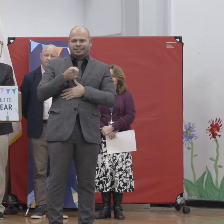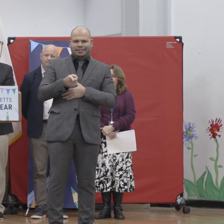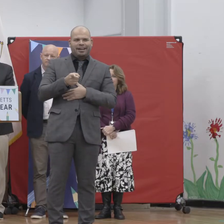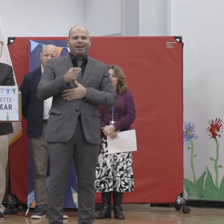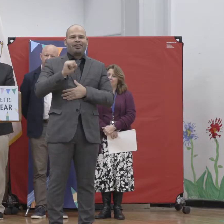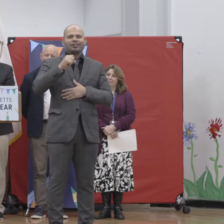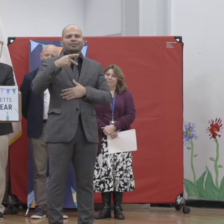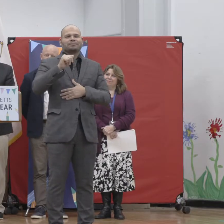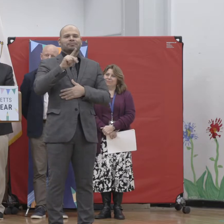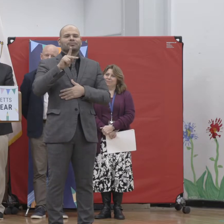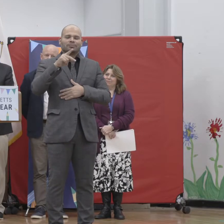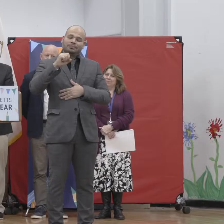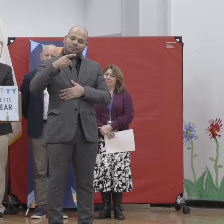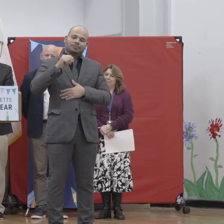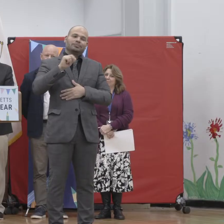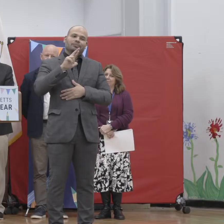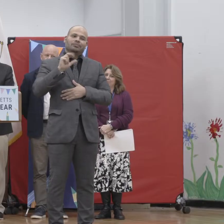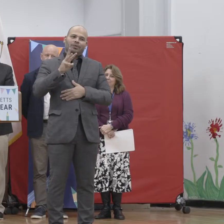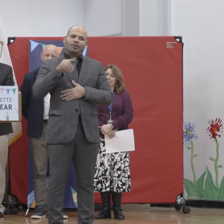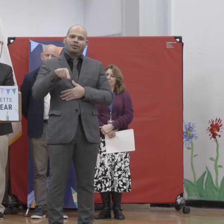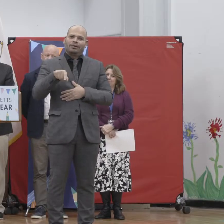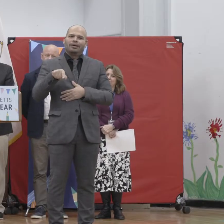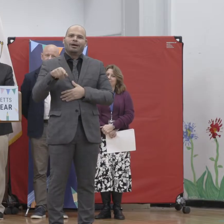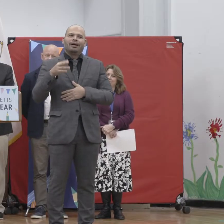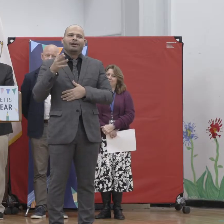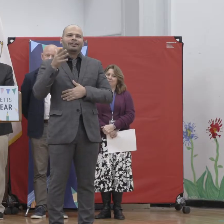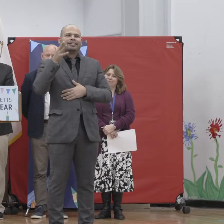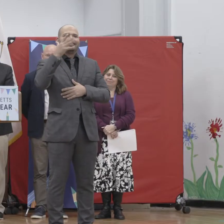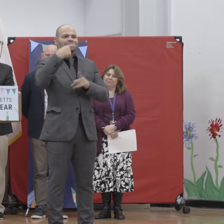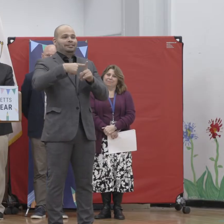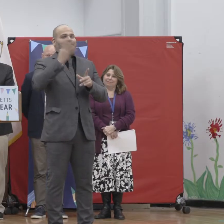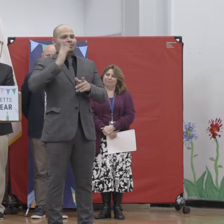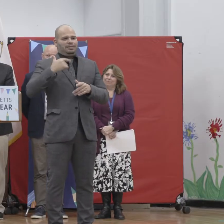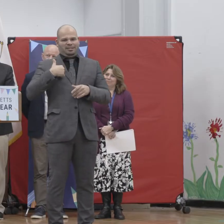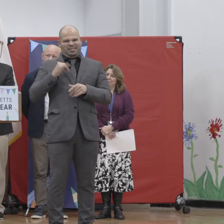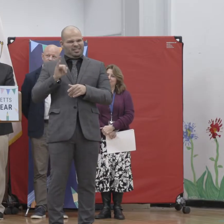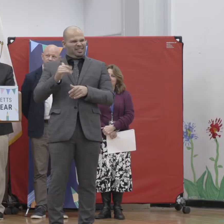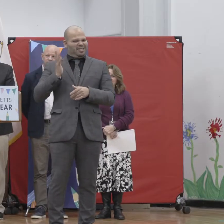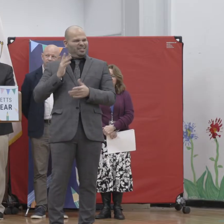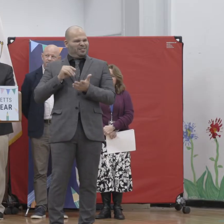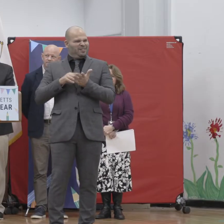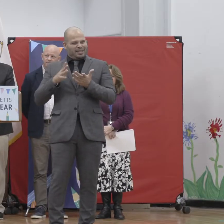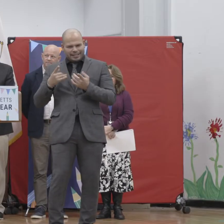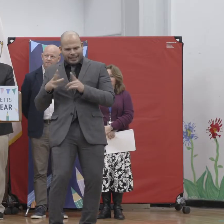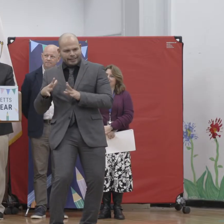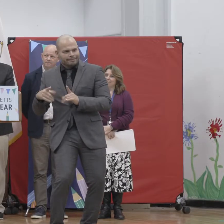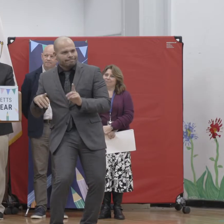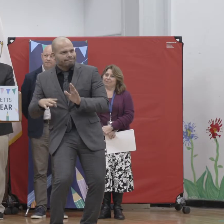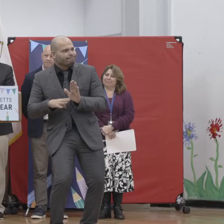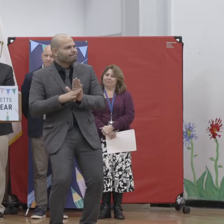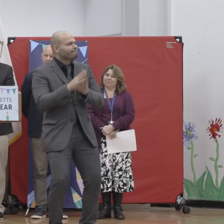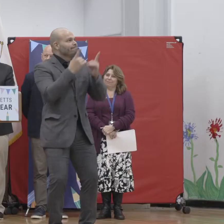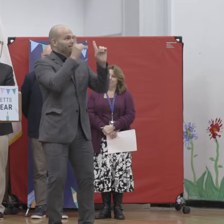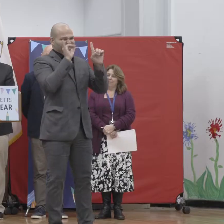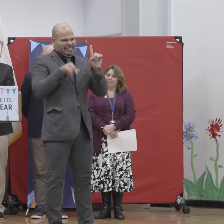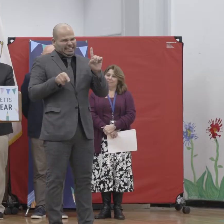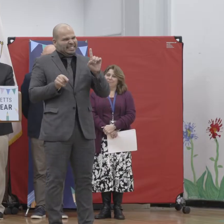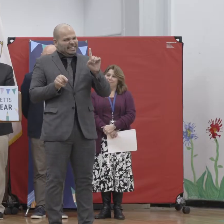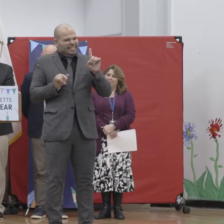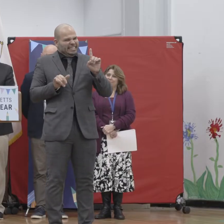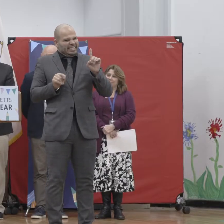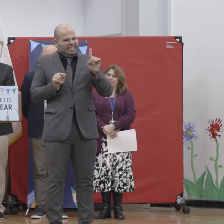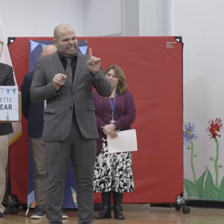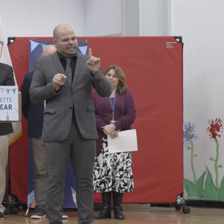you that I wanted for my students. I see how much she wants you to enjoy learning, whether